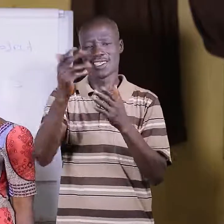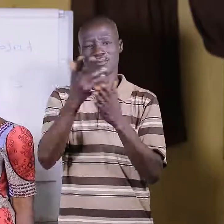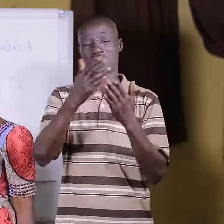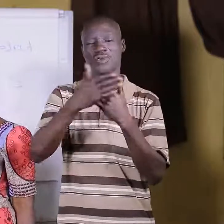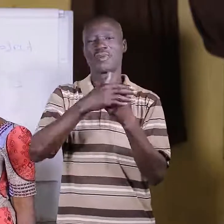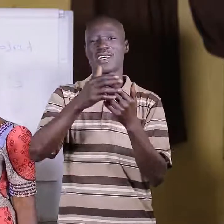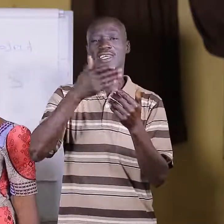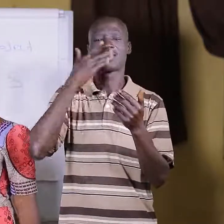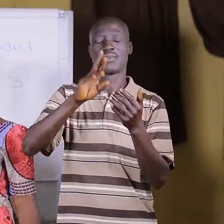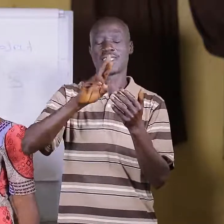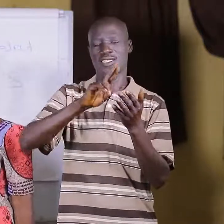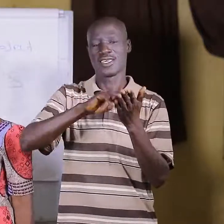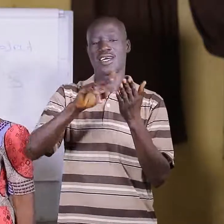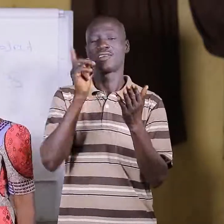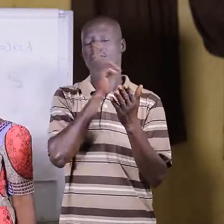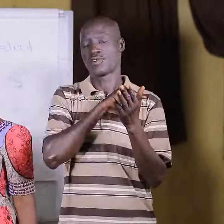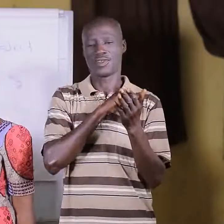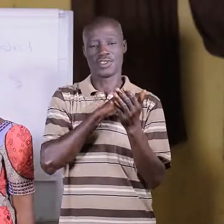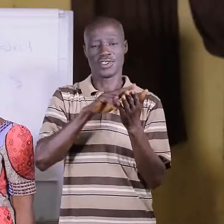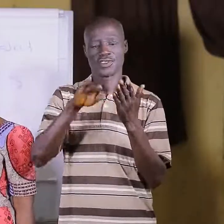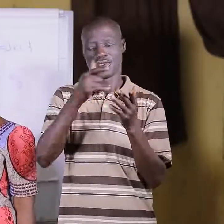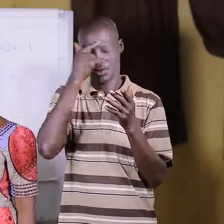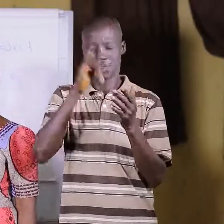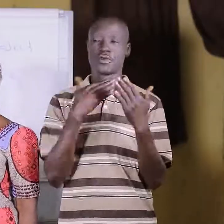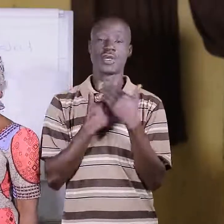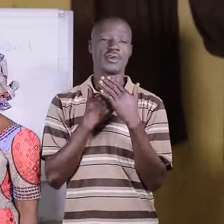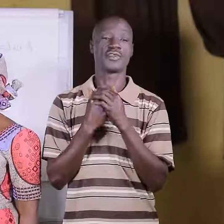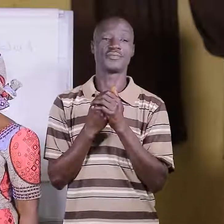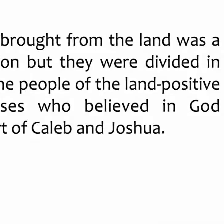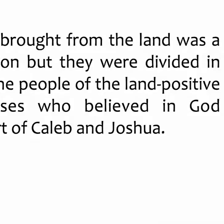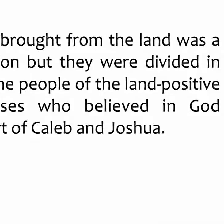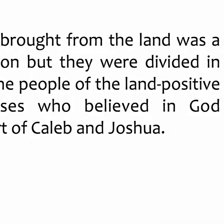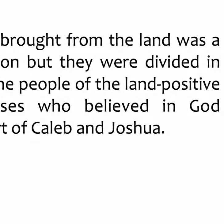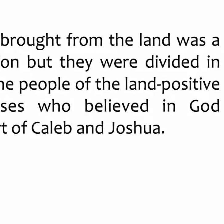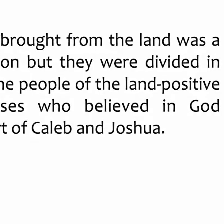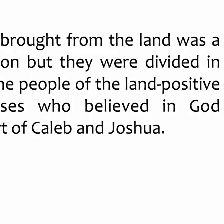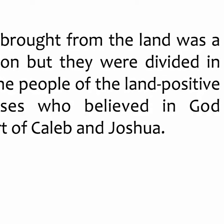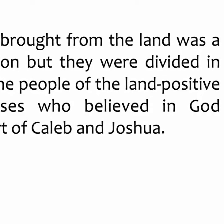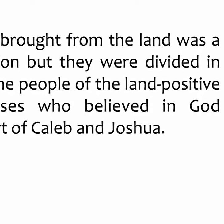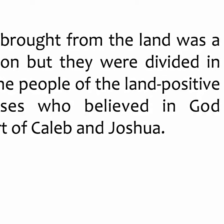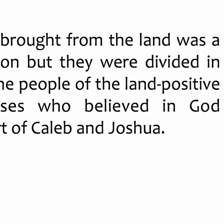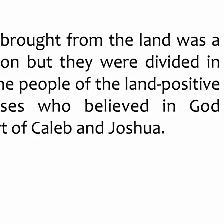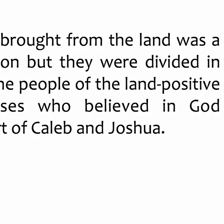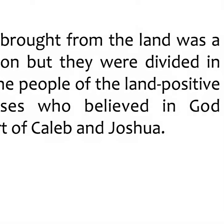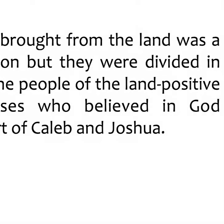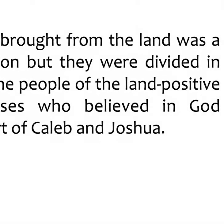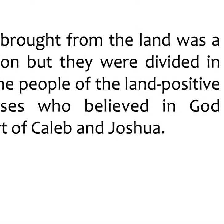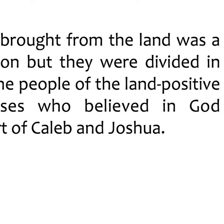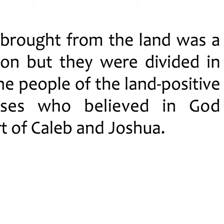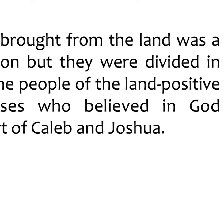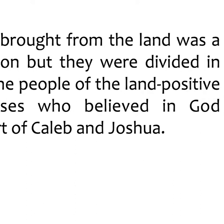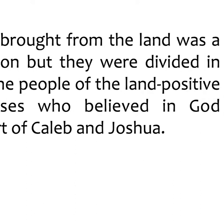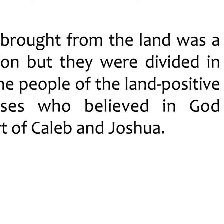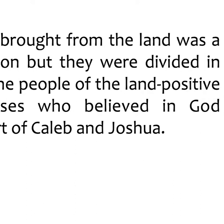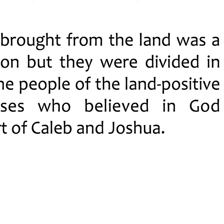people physically, and seeing that the people were giants, they felt they cannot do it. So Moses, who believed in